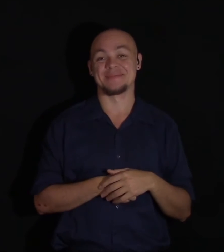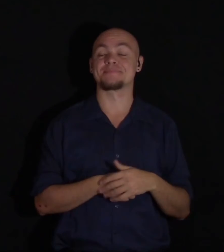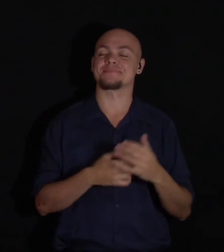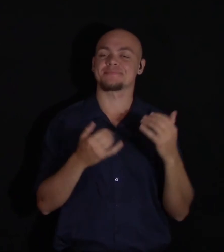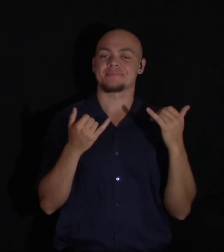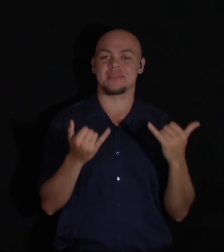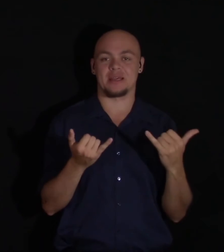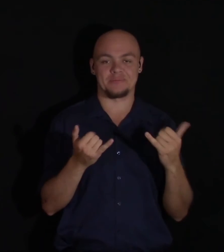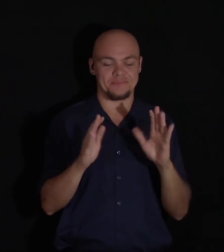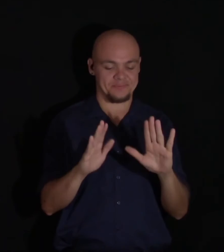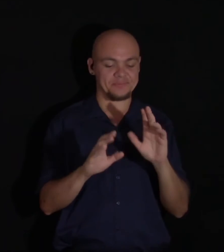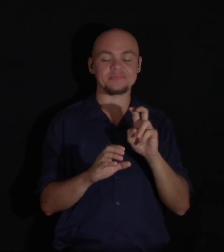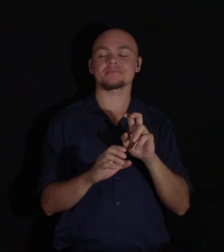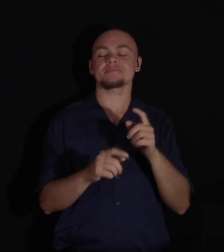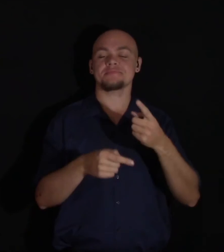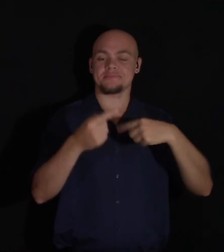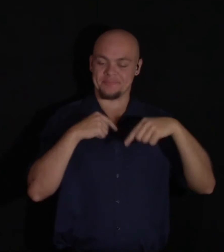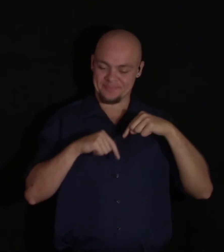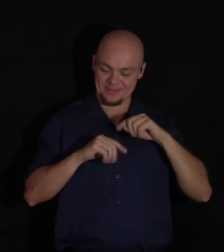Now, let's take a step back.